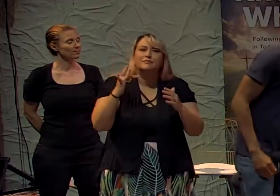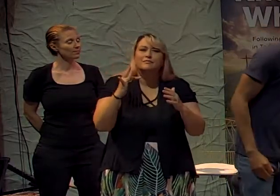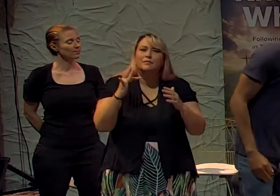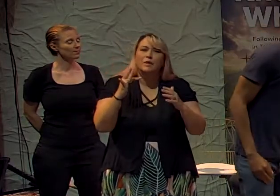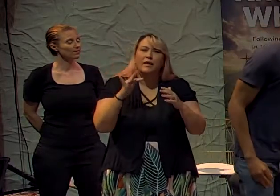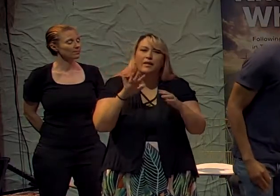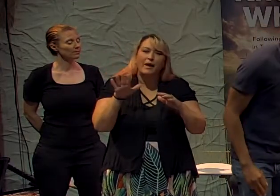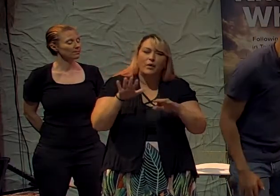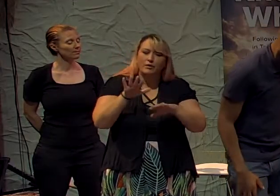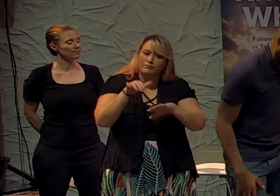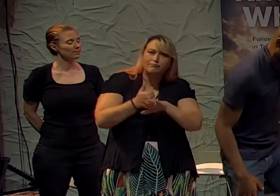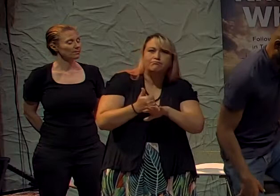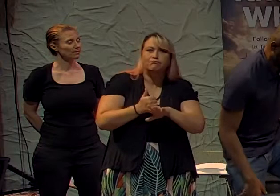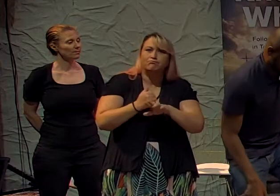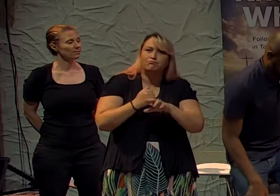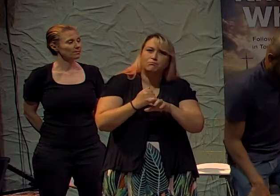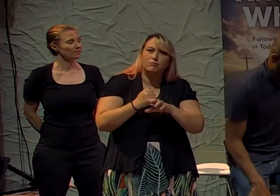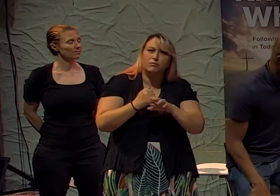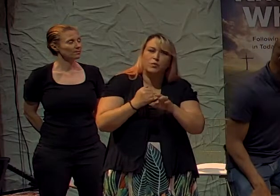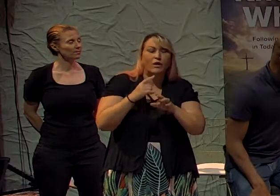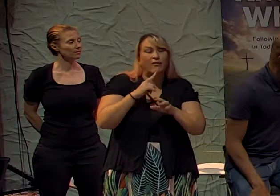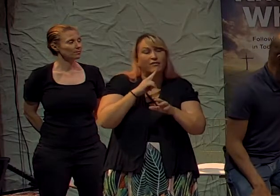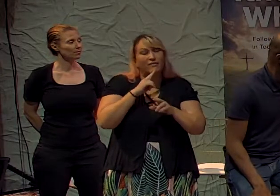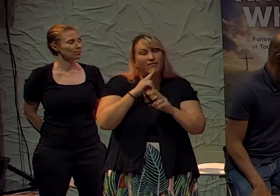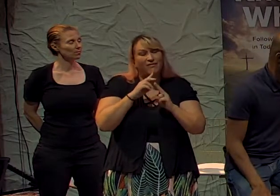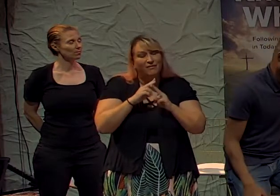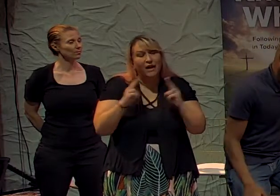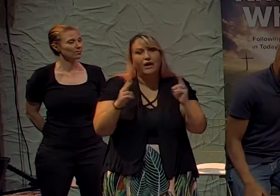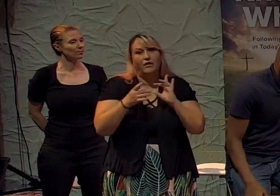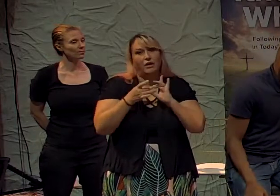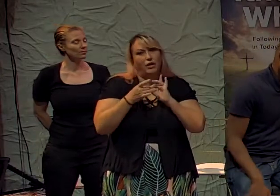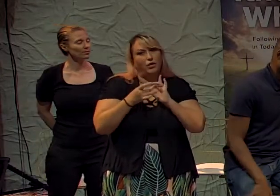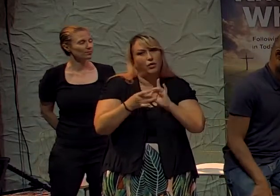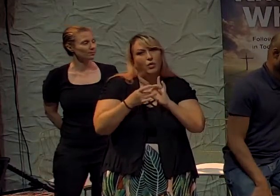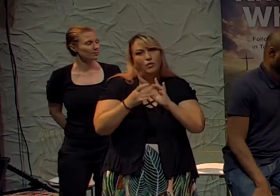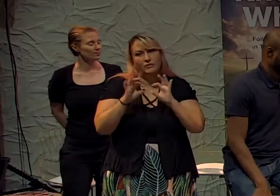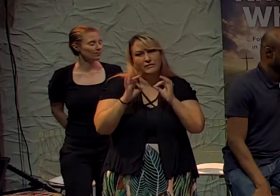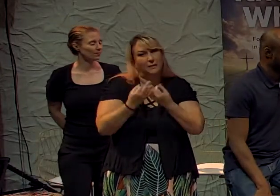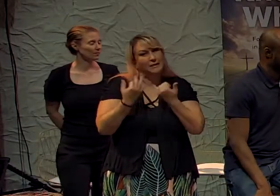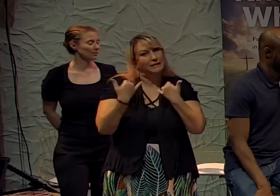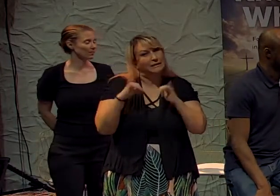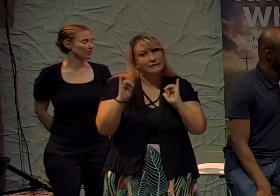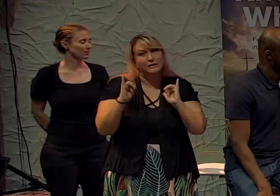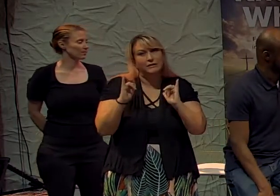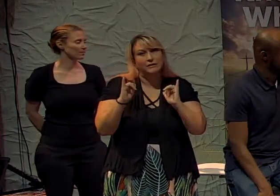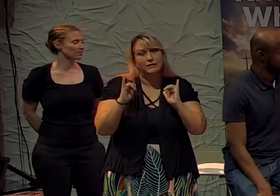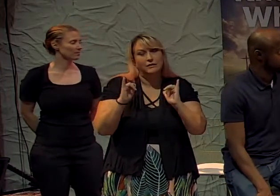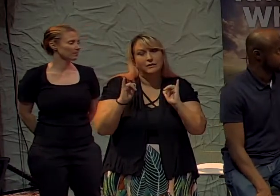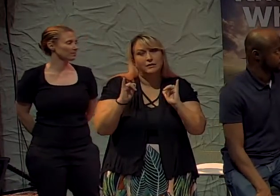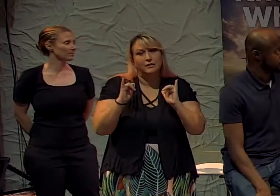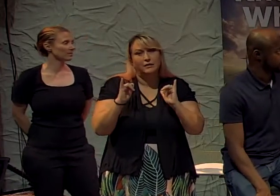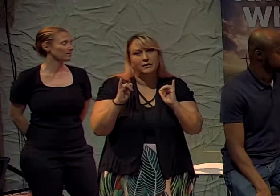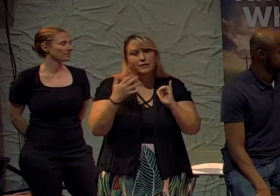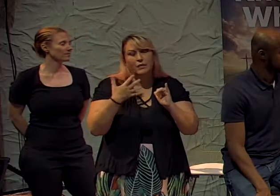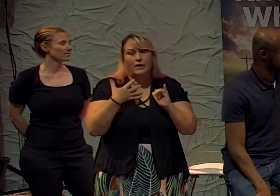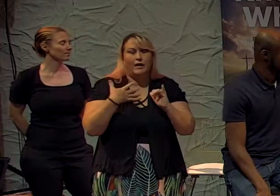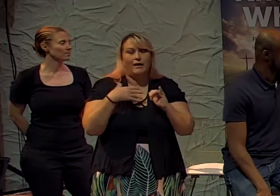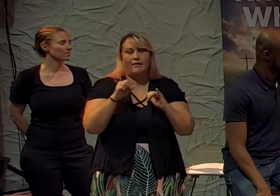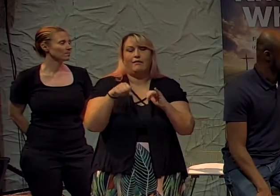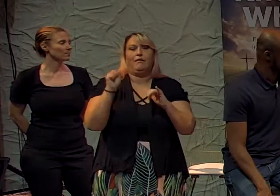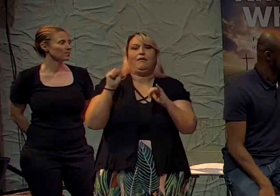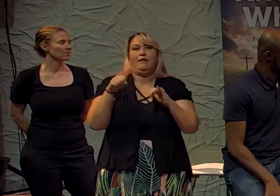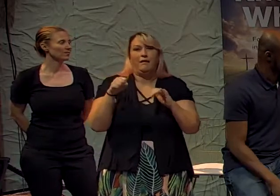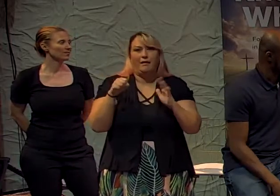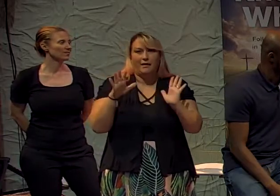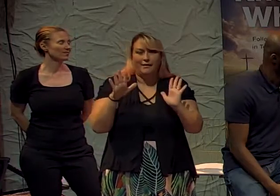and very close. We are a super close-knit family. You know, still, that's why I will rear my head when you say you were a good mama.